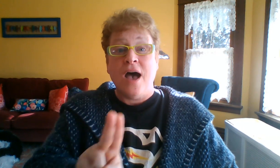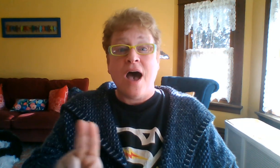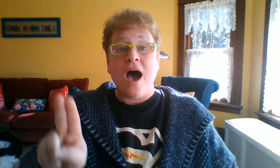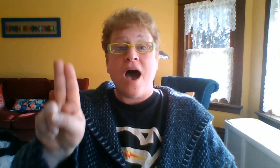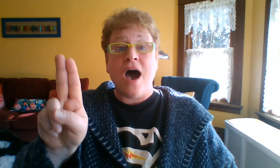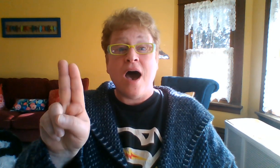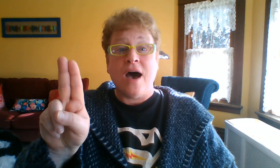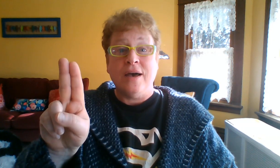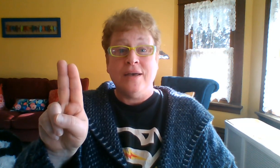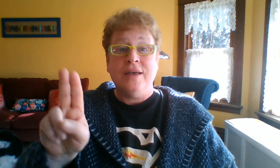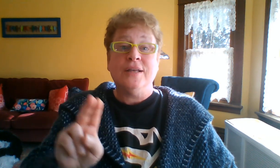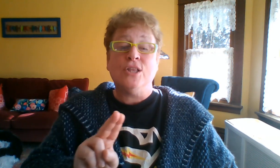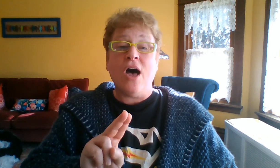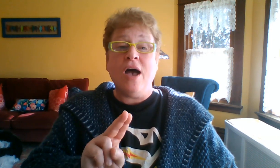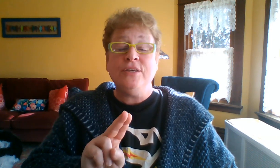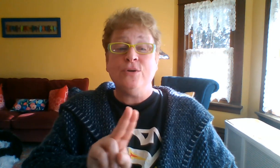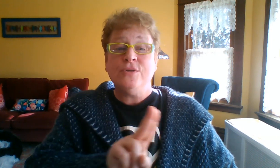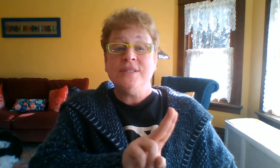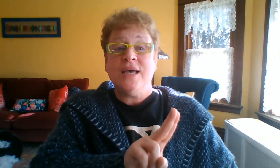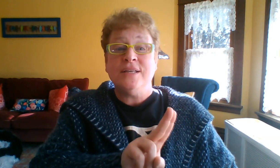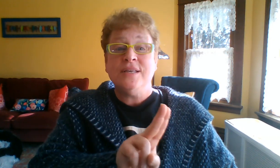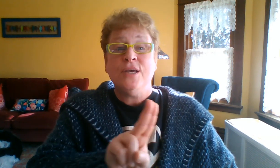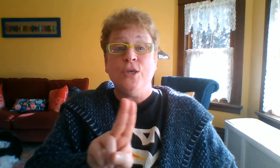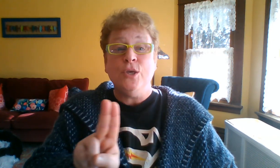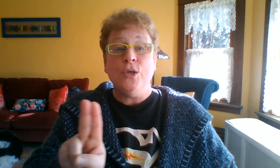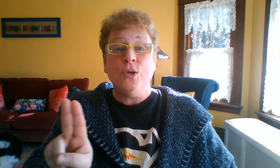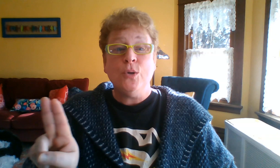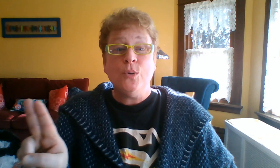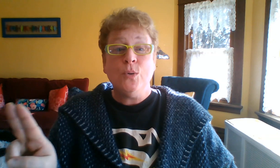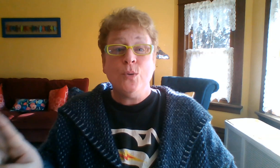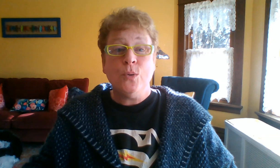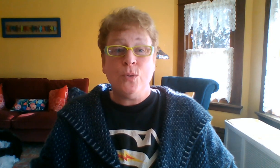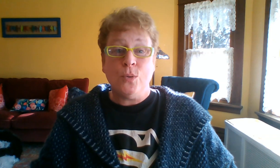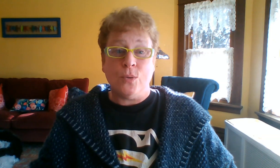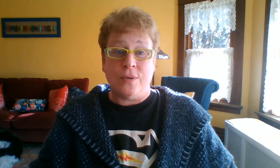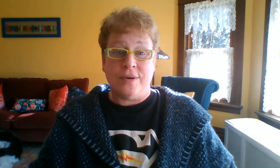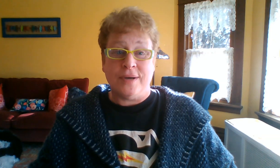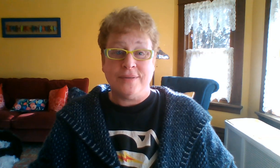long U says you.